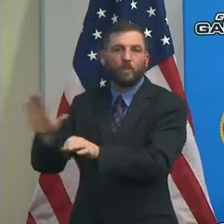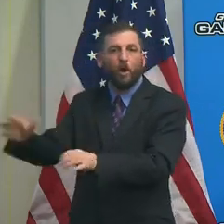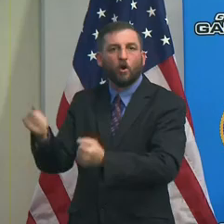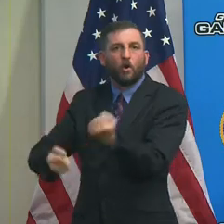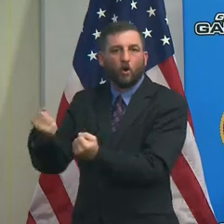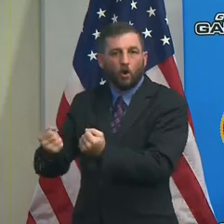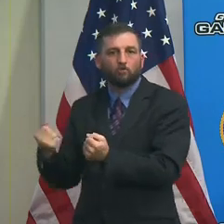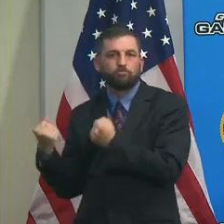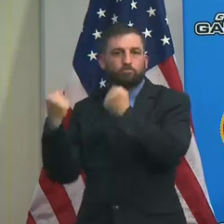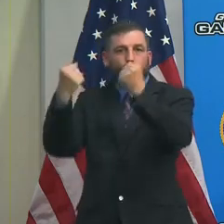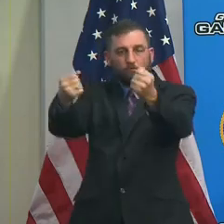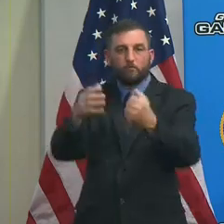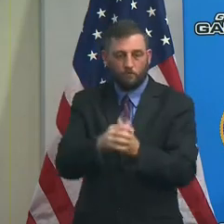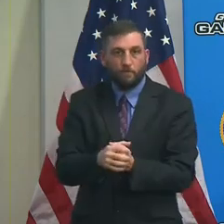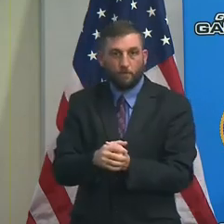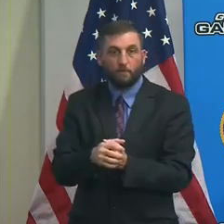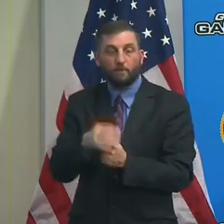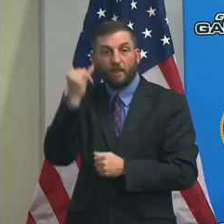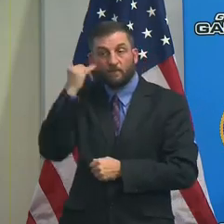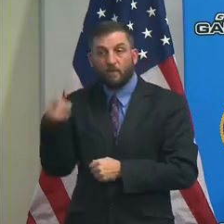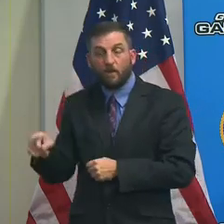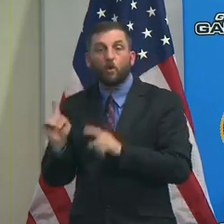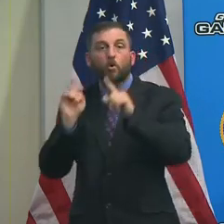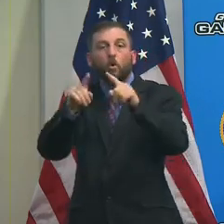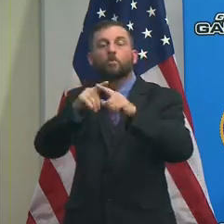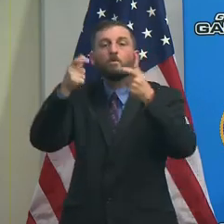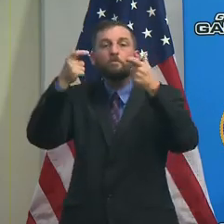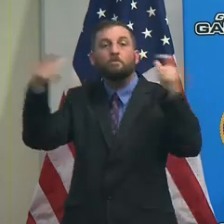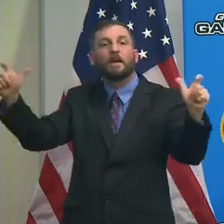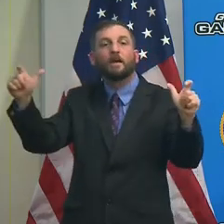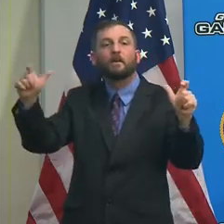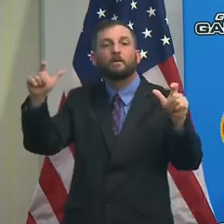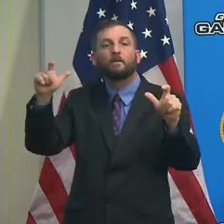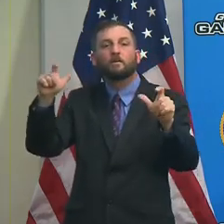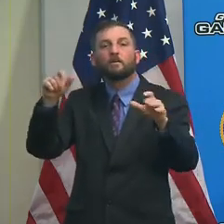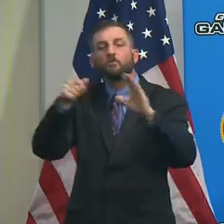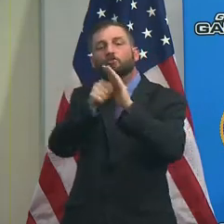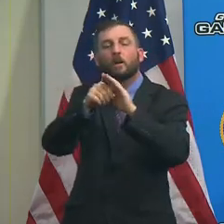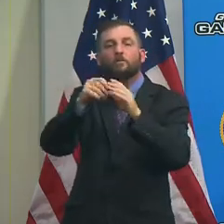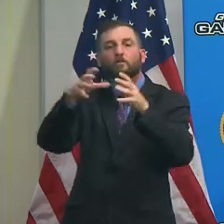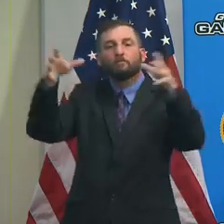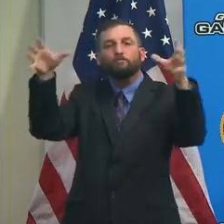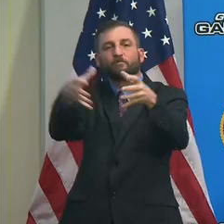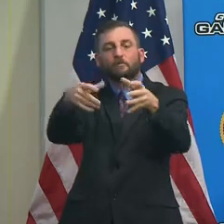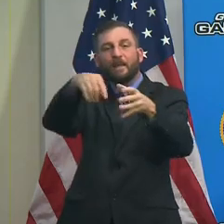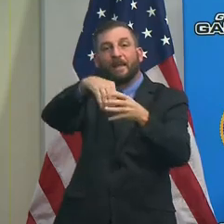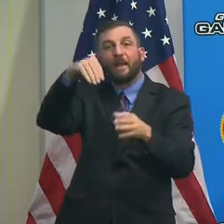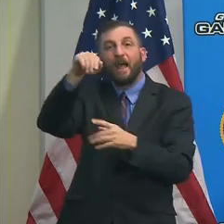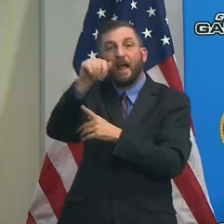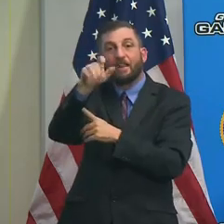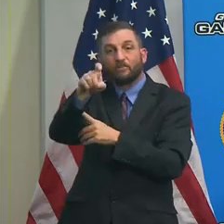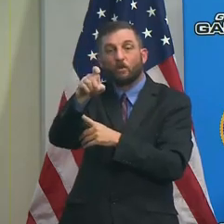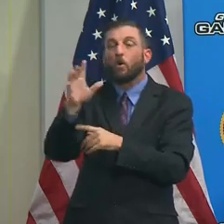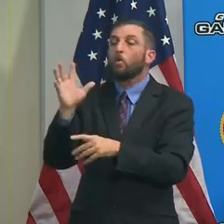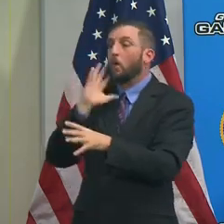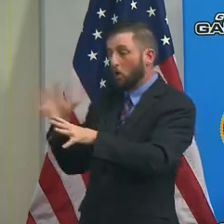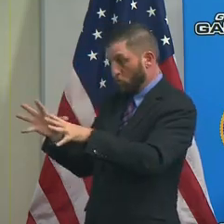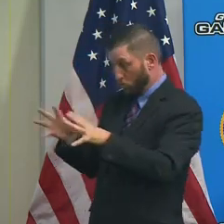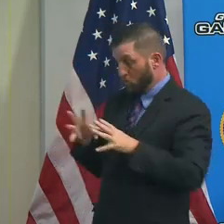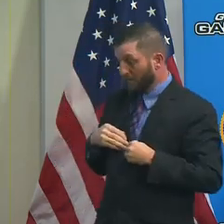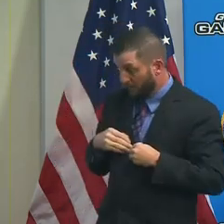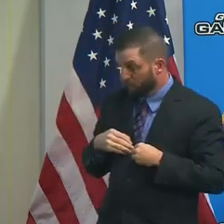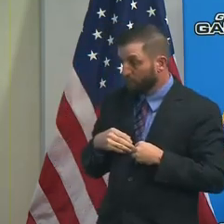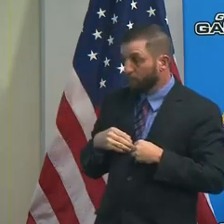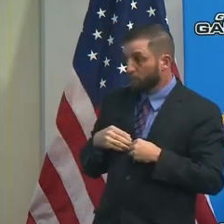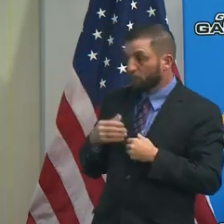And when they go to the mega shelter, for example, in Alexandria, they're going to be received,